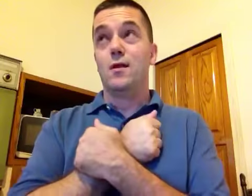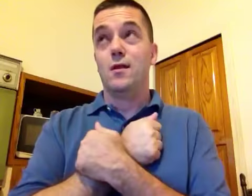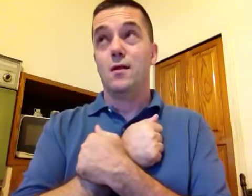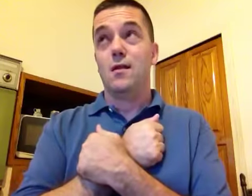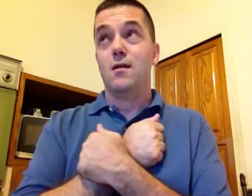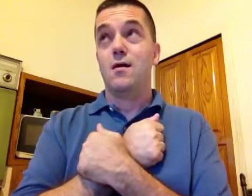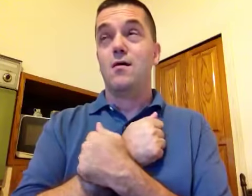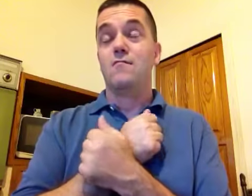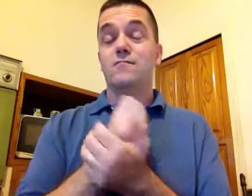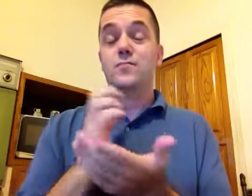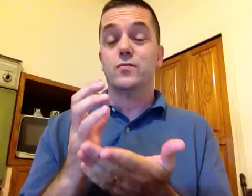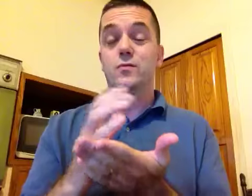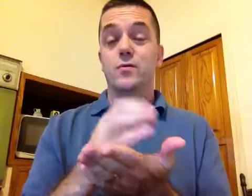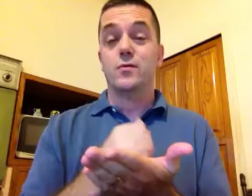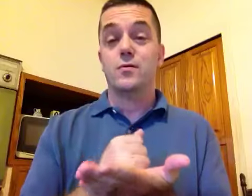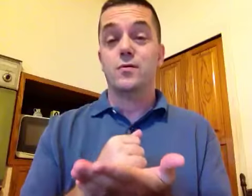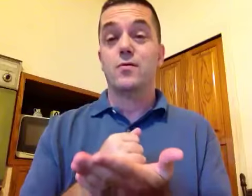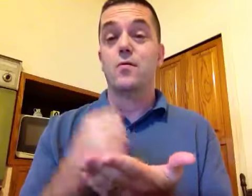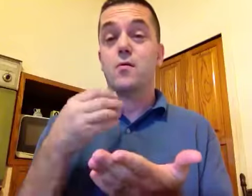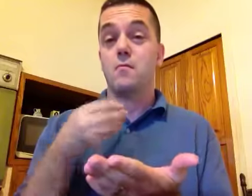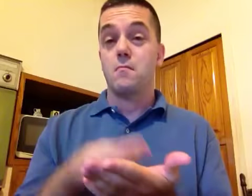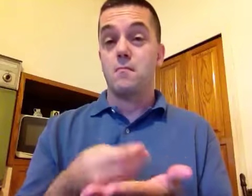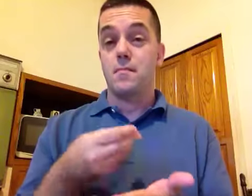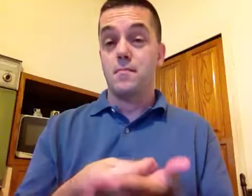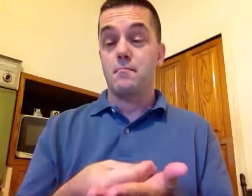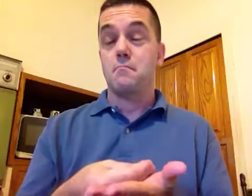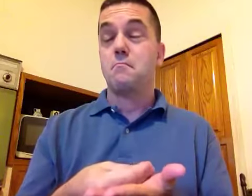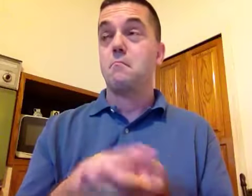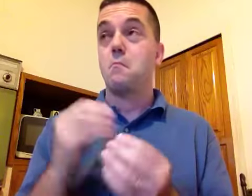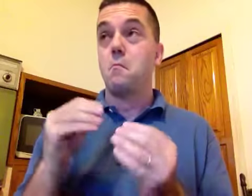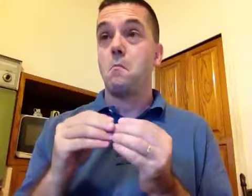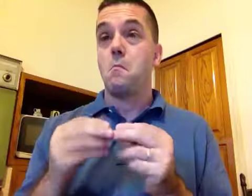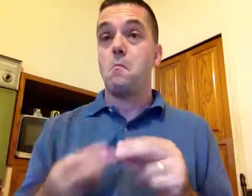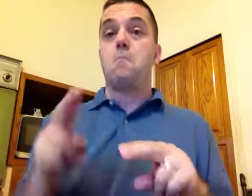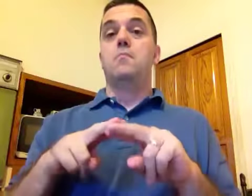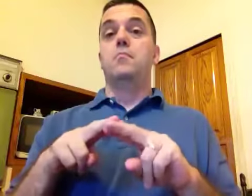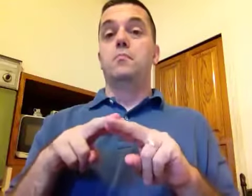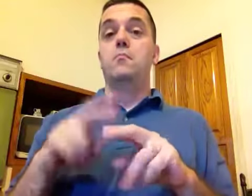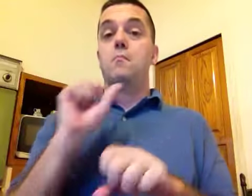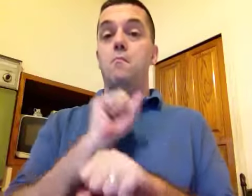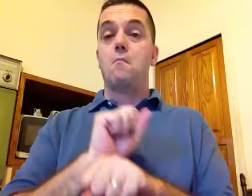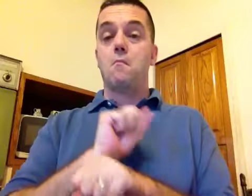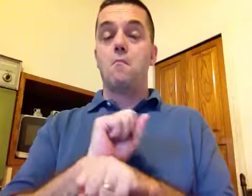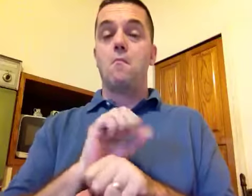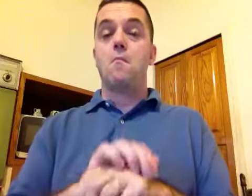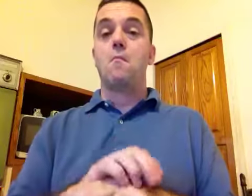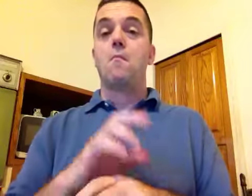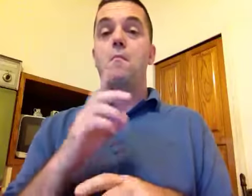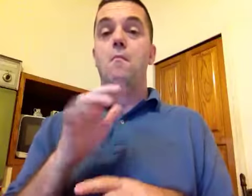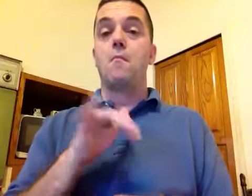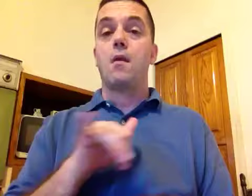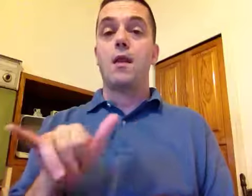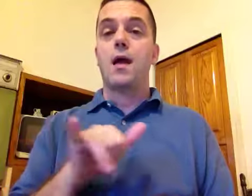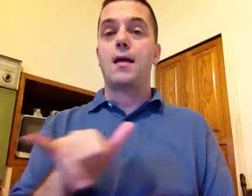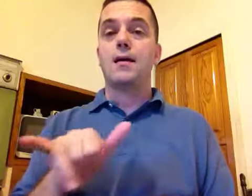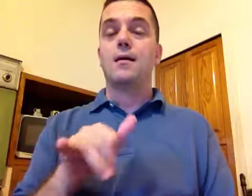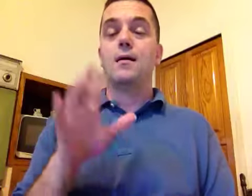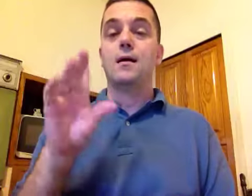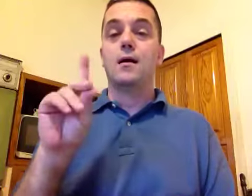us extra income on top of the jobs that we're doing, like day trading or